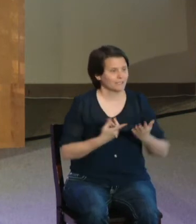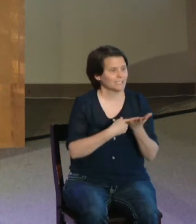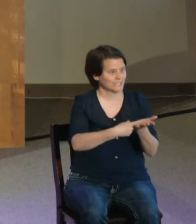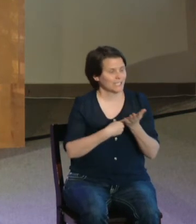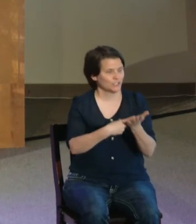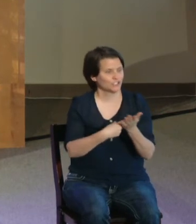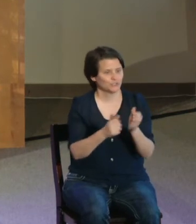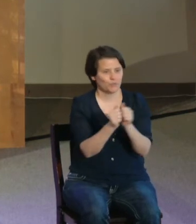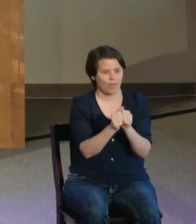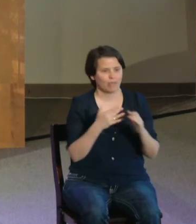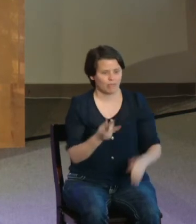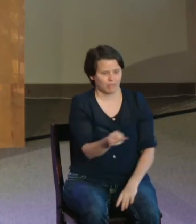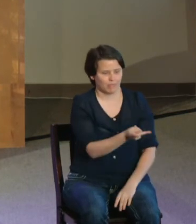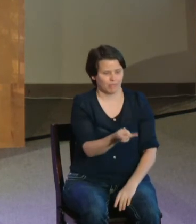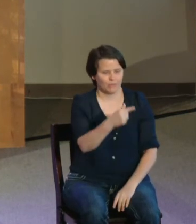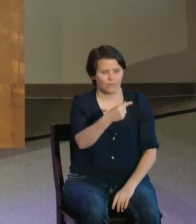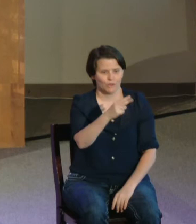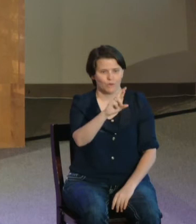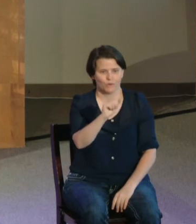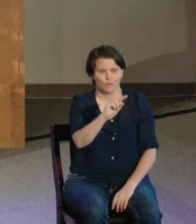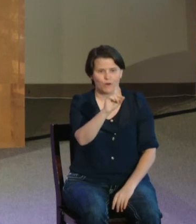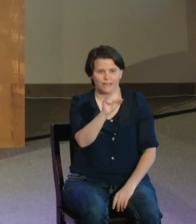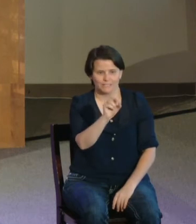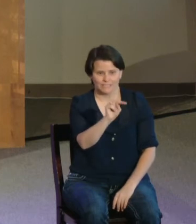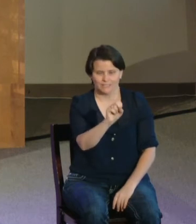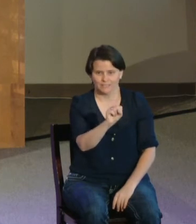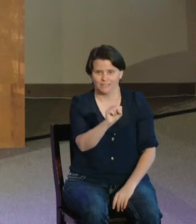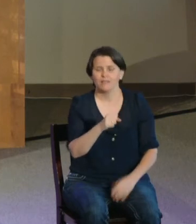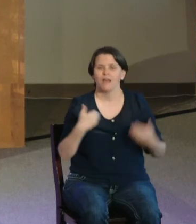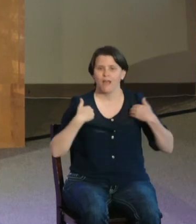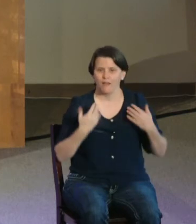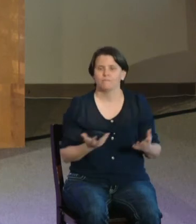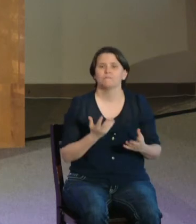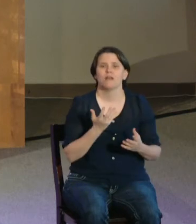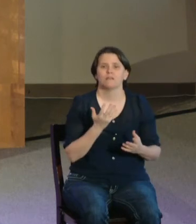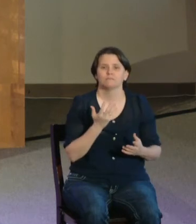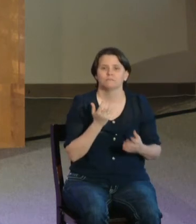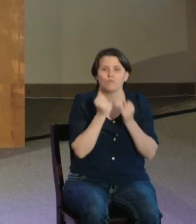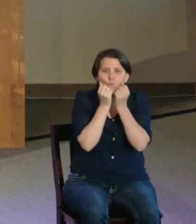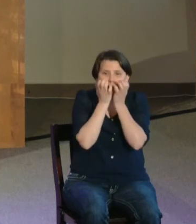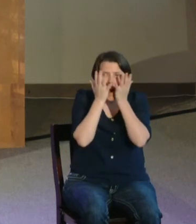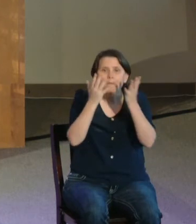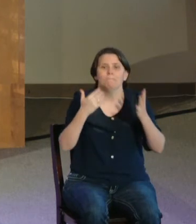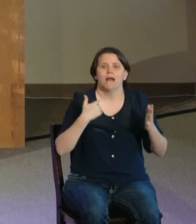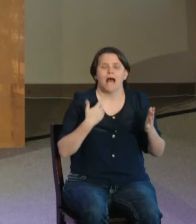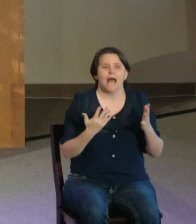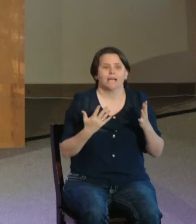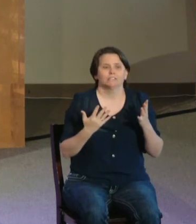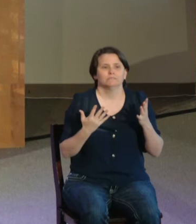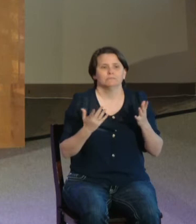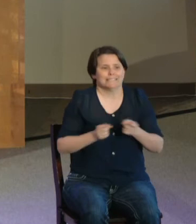have been really warm and generous in their time as they chatted with me. And